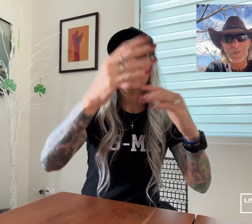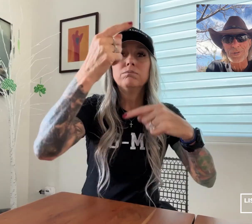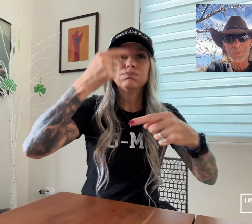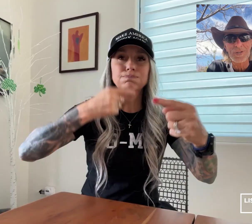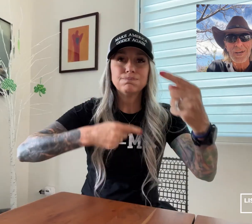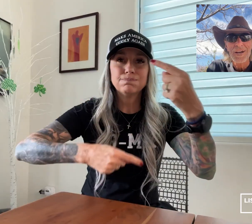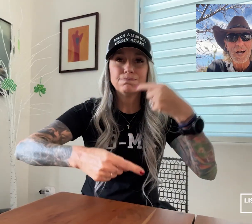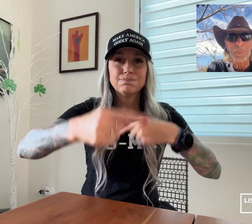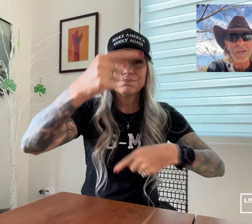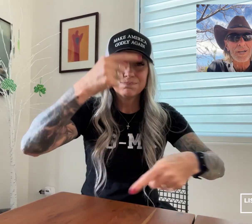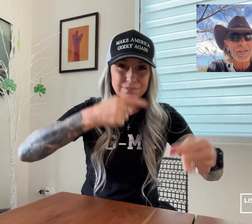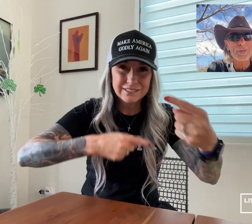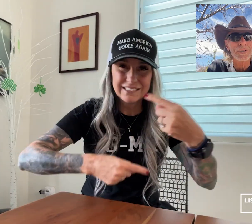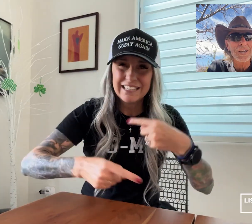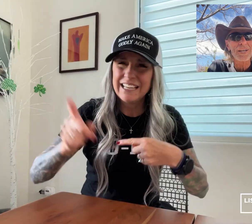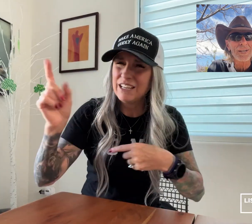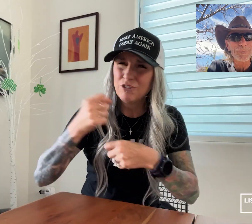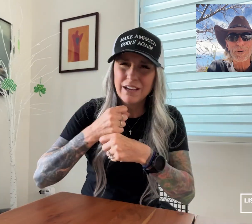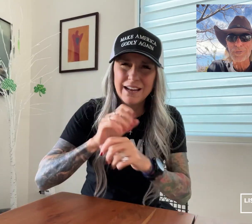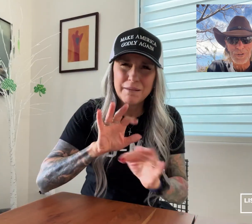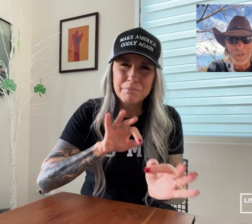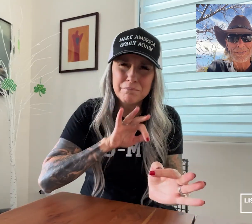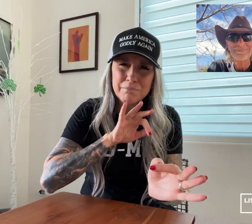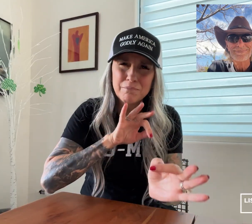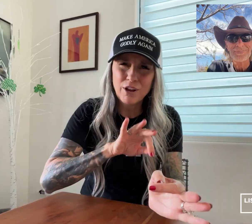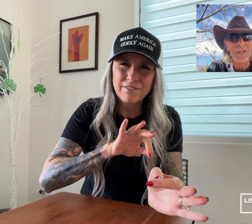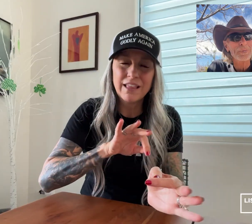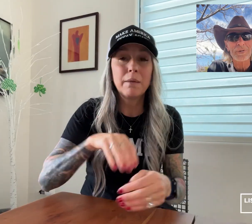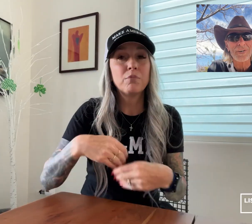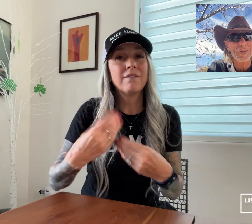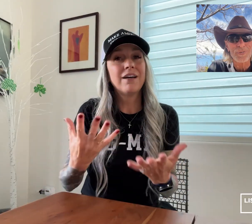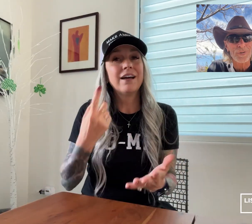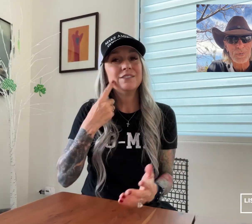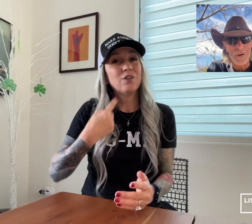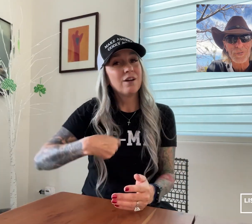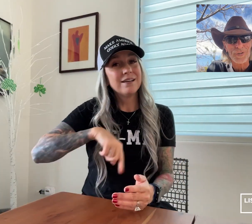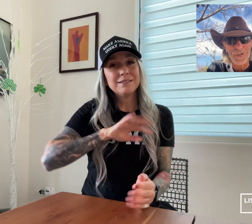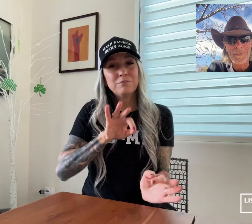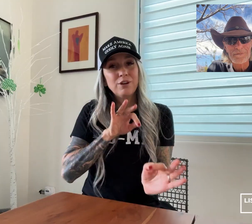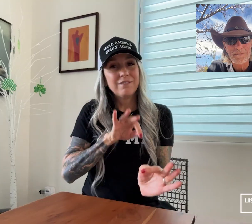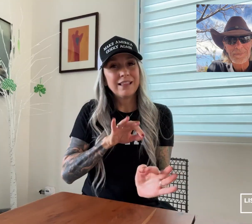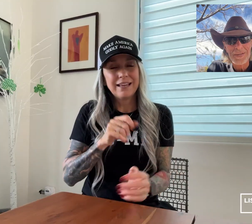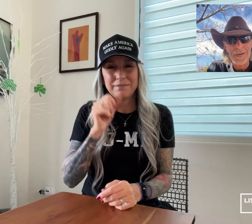systems. God created it perfectly, and it provides for us perfectly.